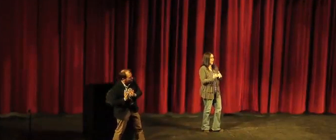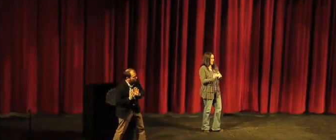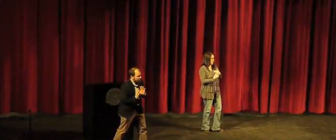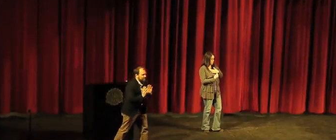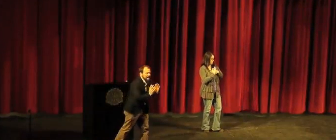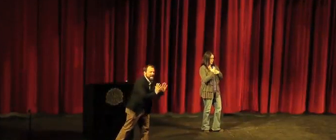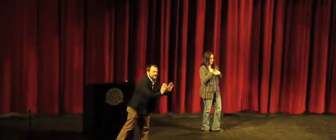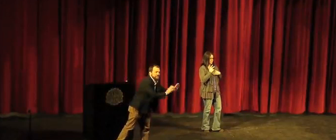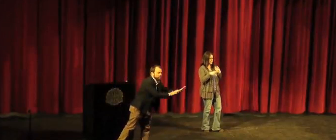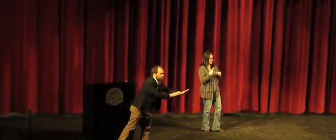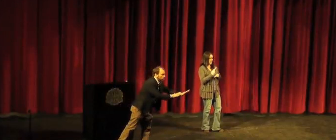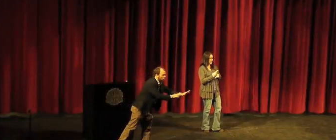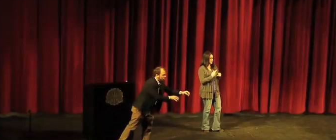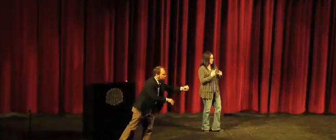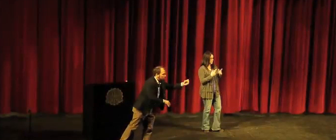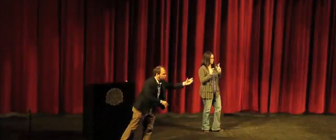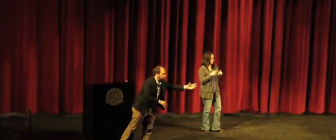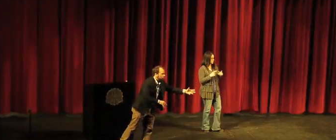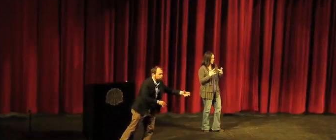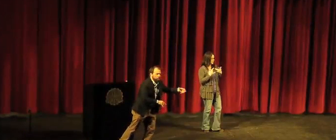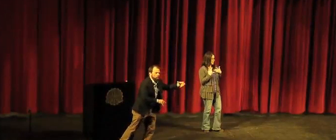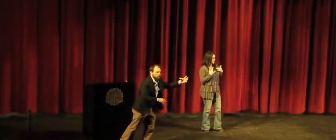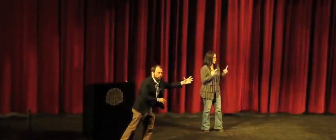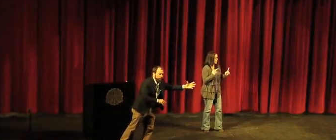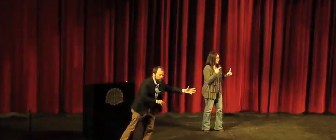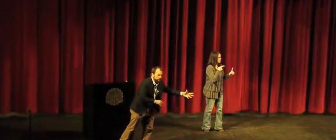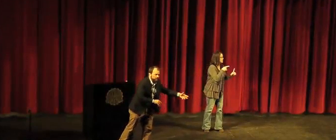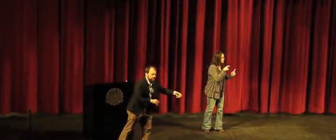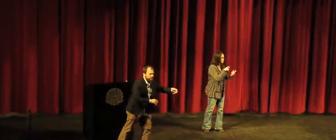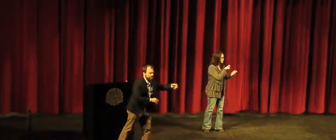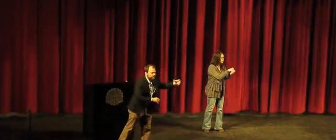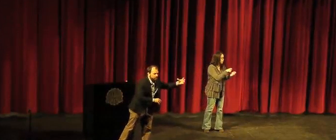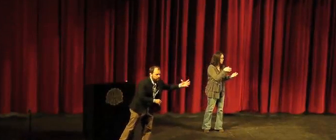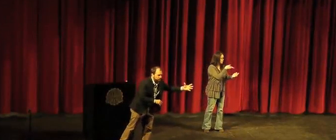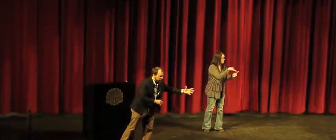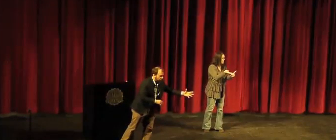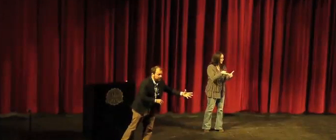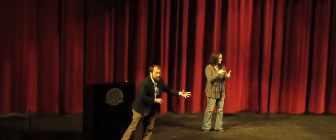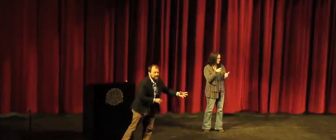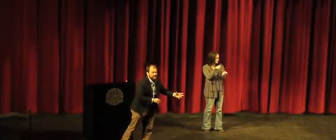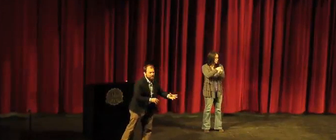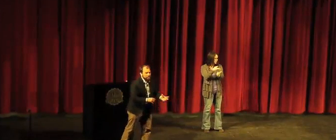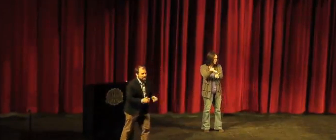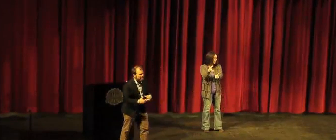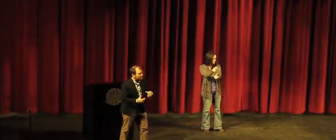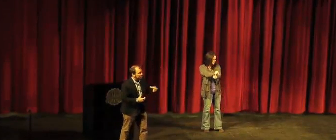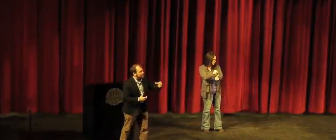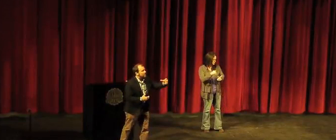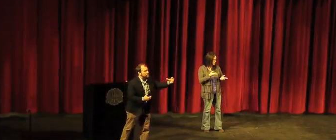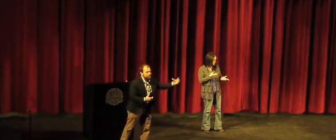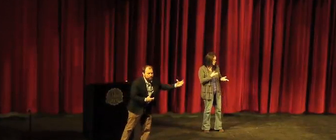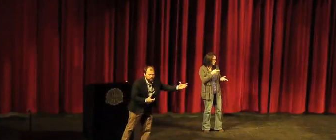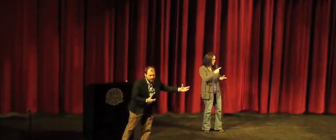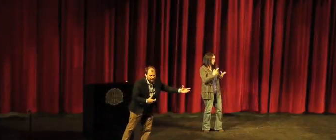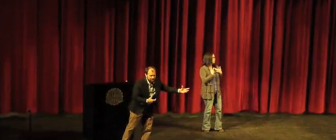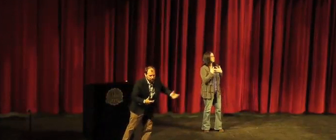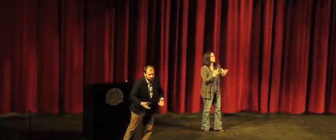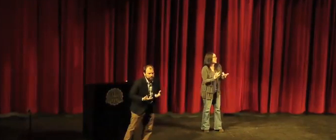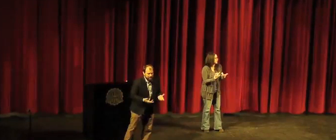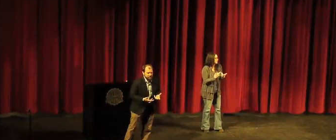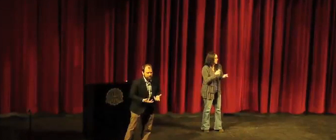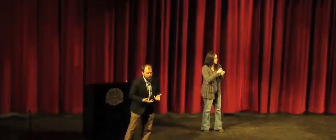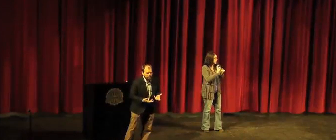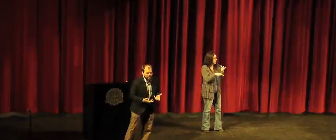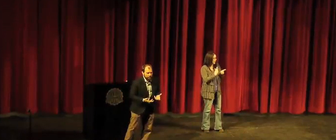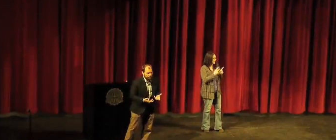that you sort of tend towards certain goals, certain visions of the good. You tend to be a certain kind of